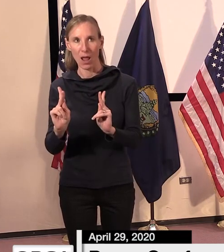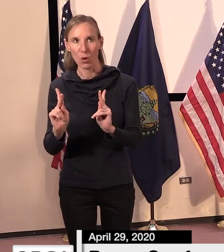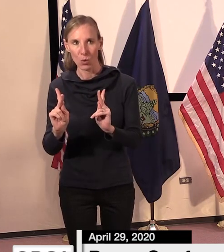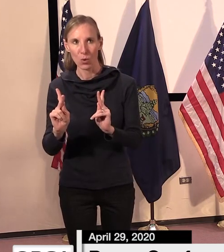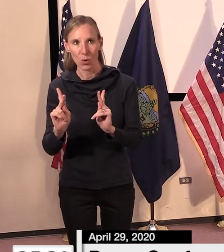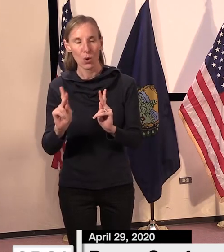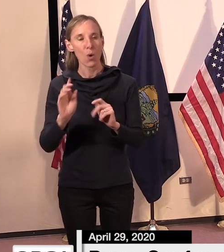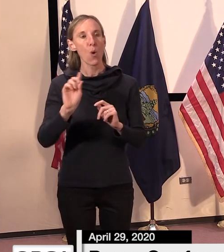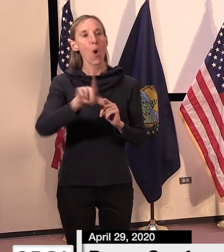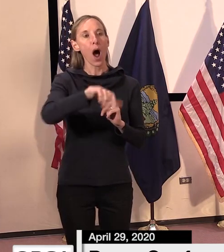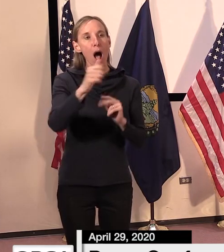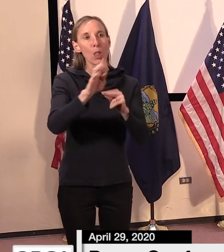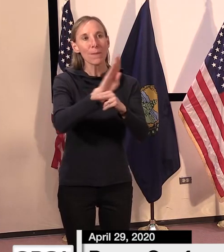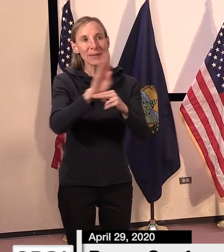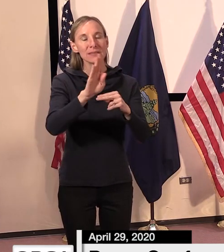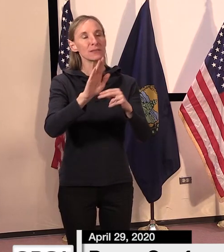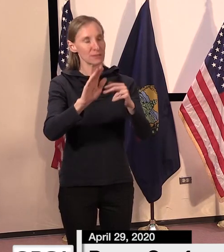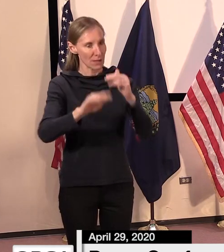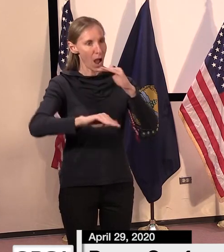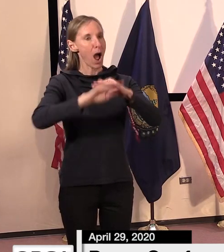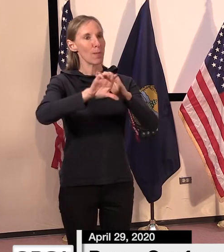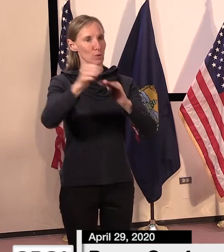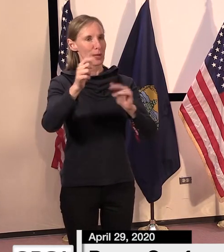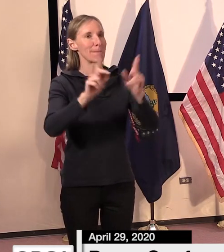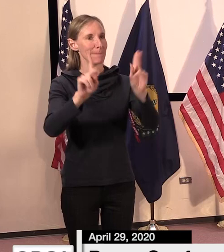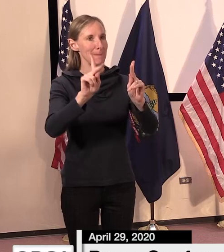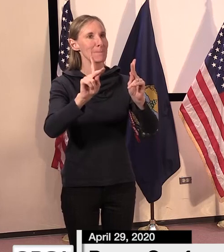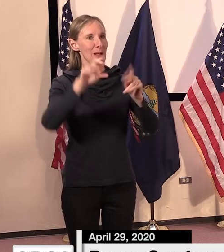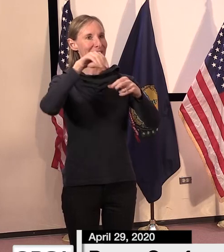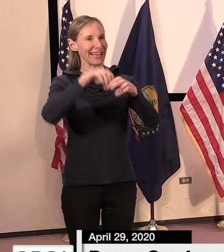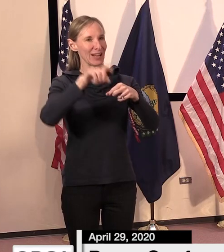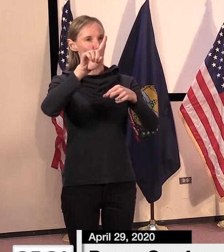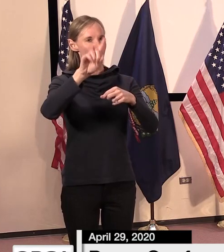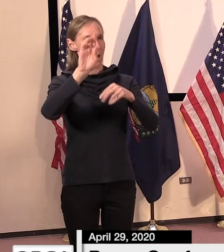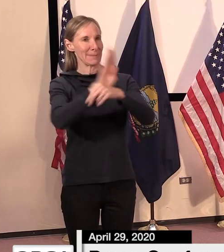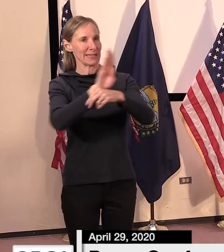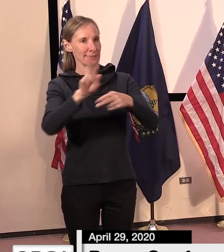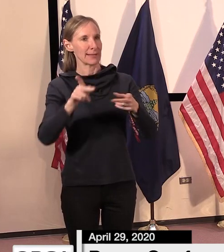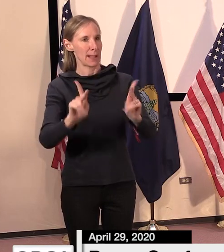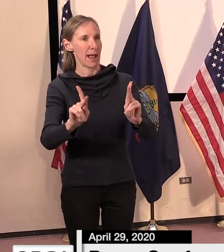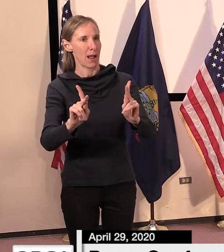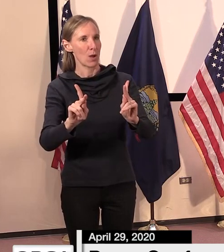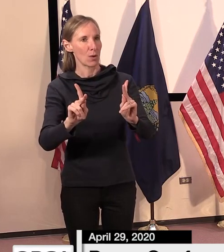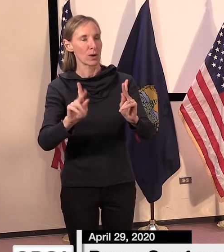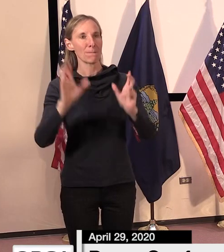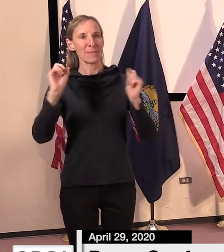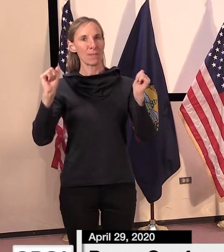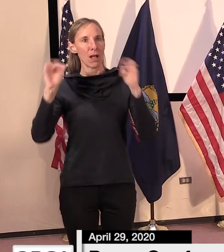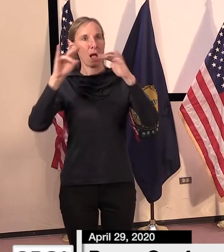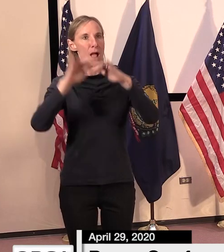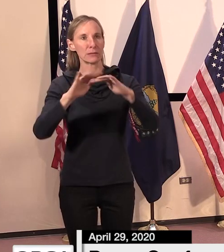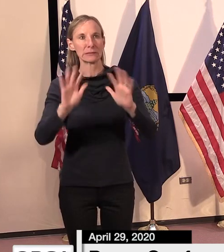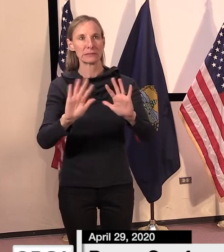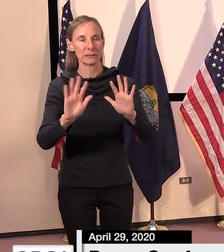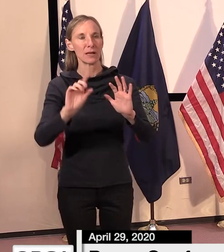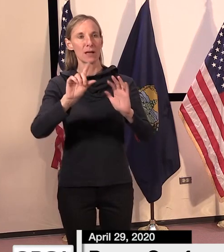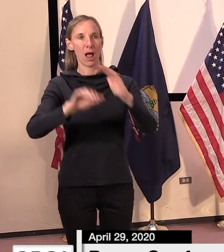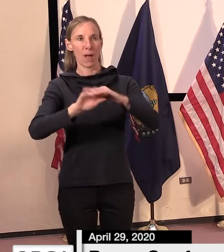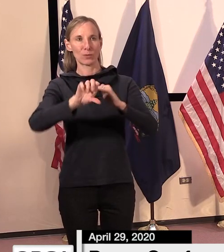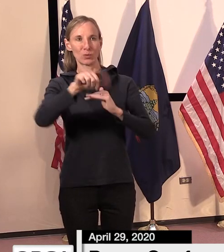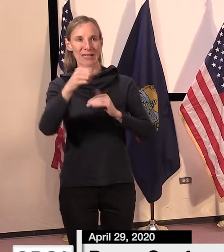we've opened up different sectors, just trying to prevent people from gathering more than 10.